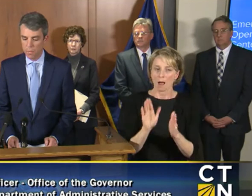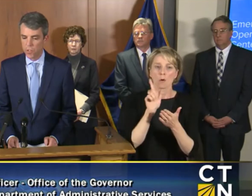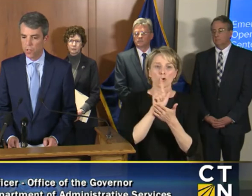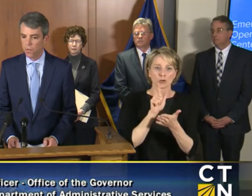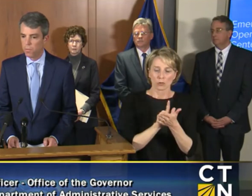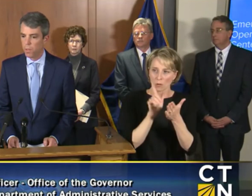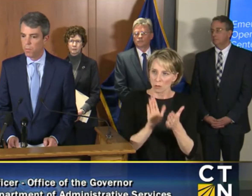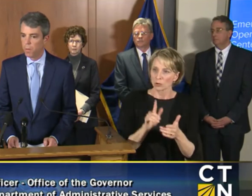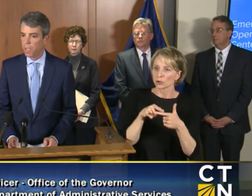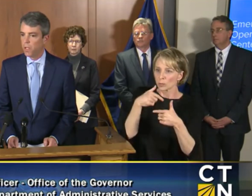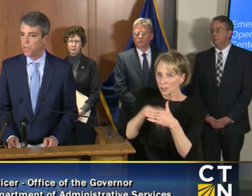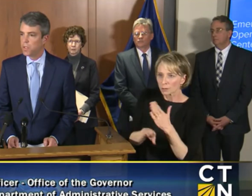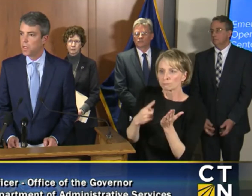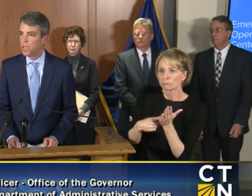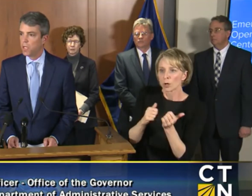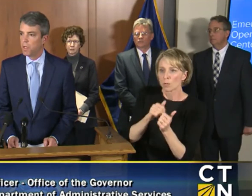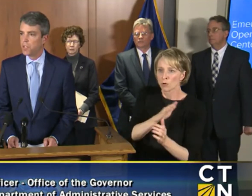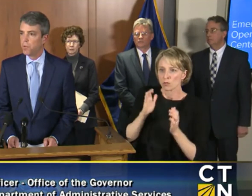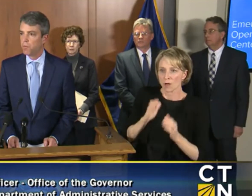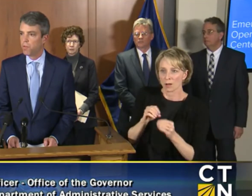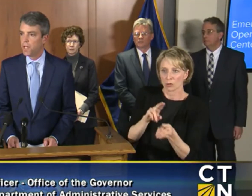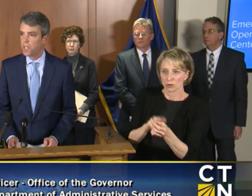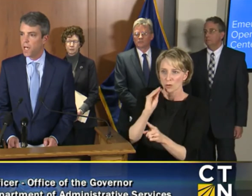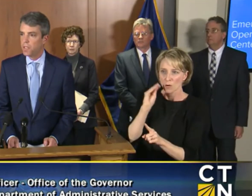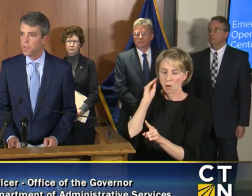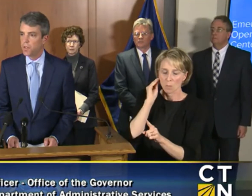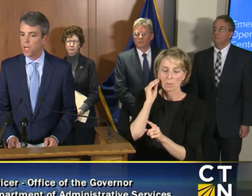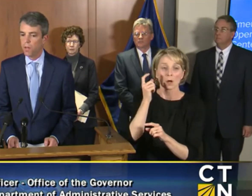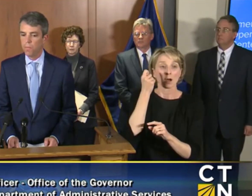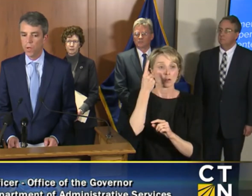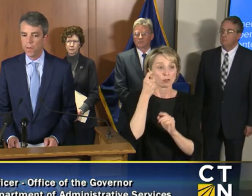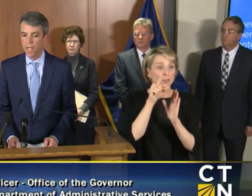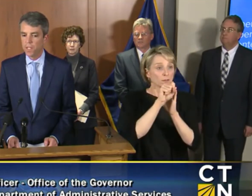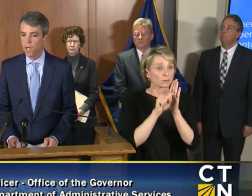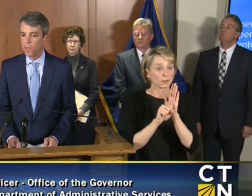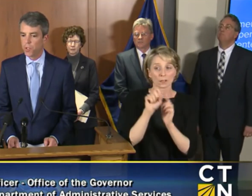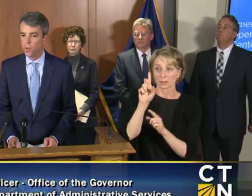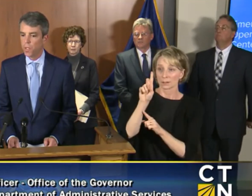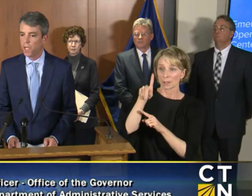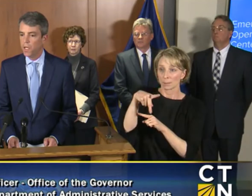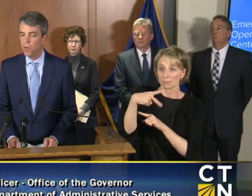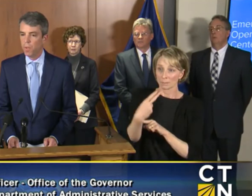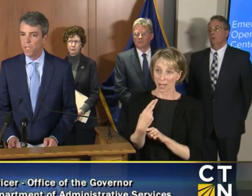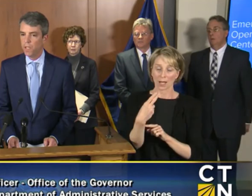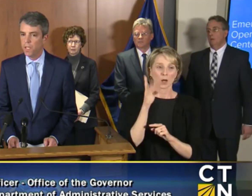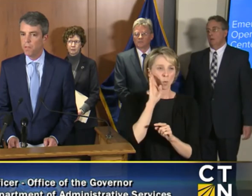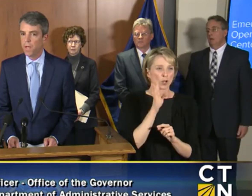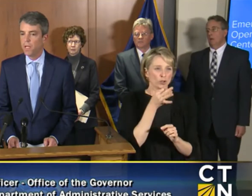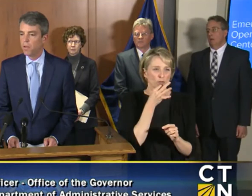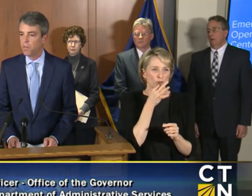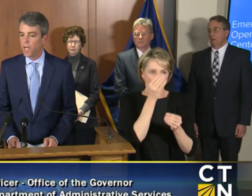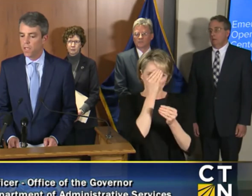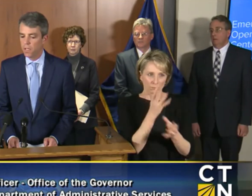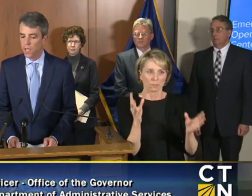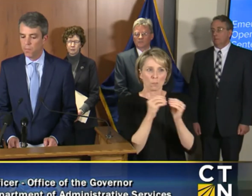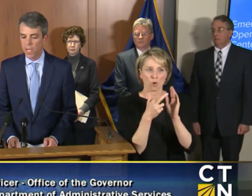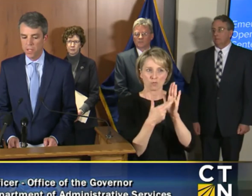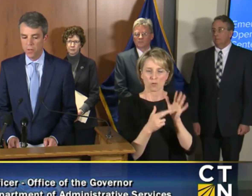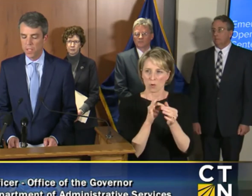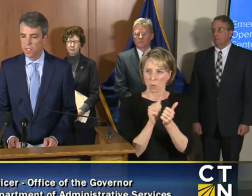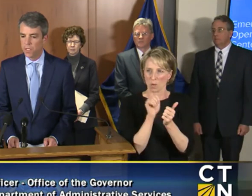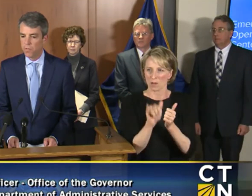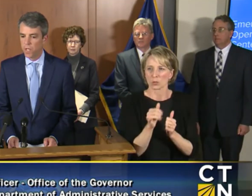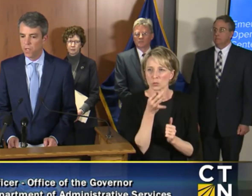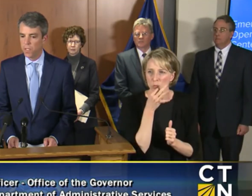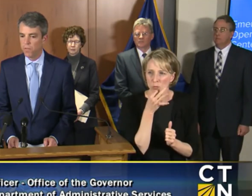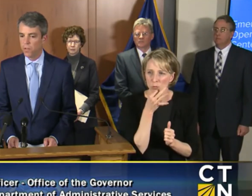The commissioner of the Department of Public Health is going to be issuing revised guidance on that topic shortly. But independent of that, I know